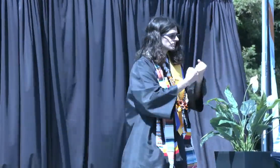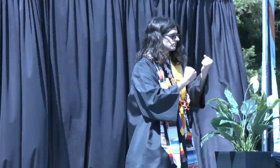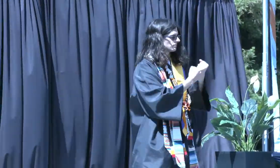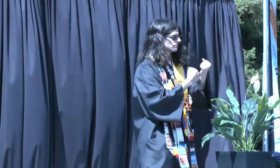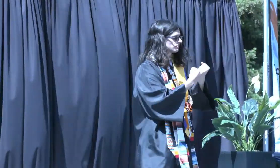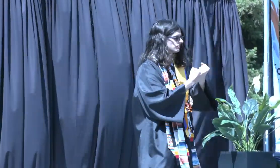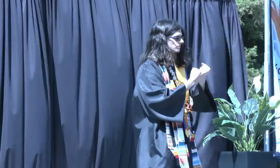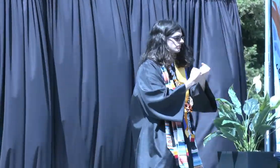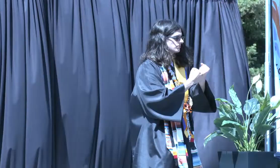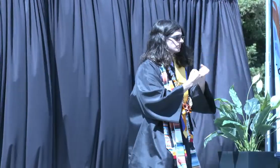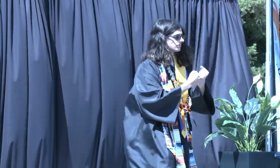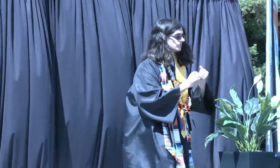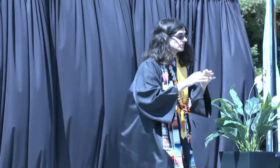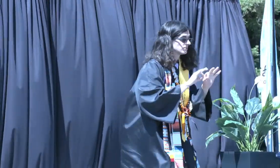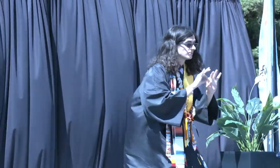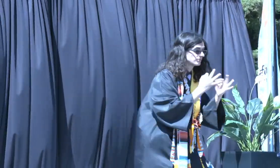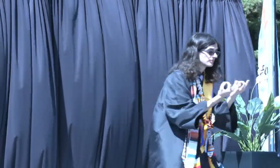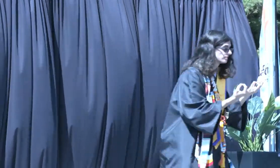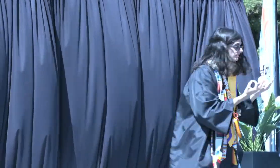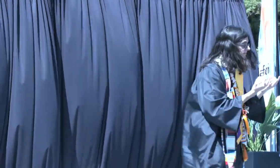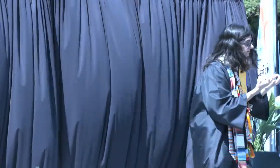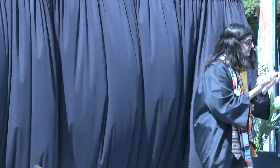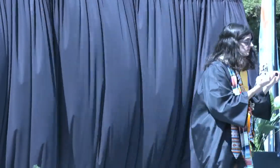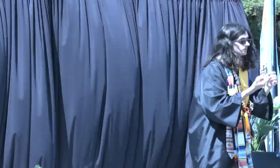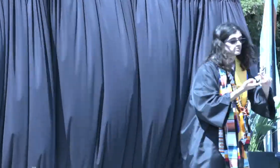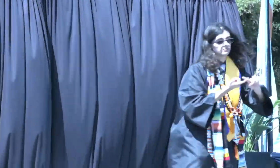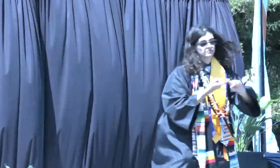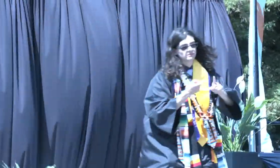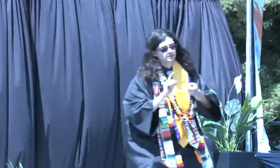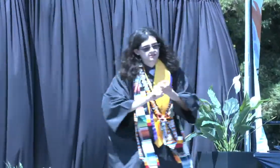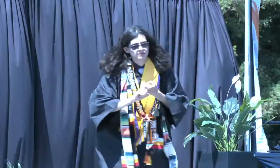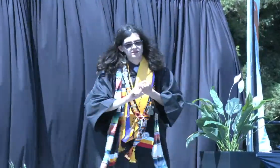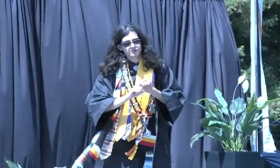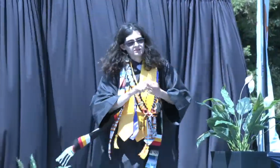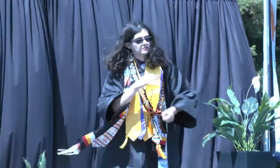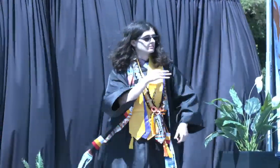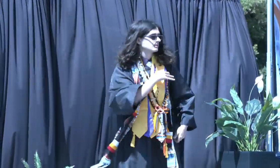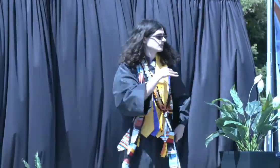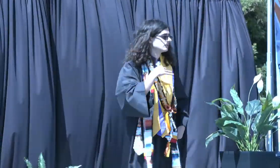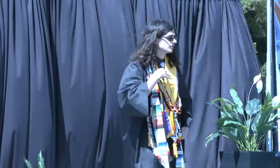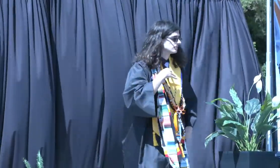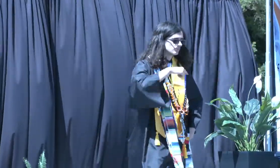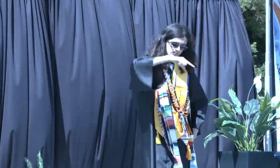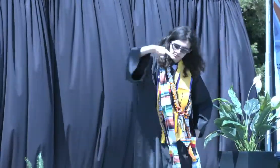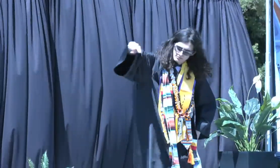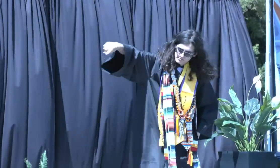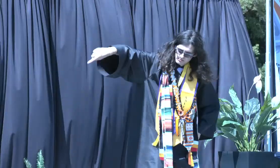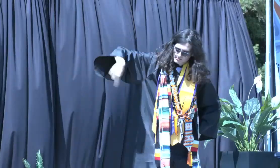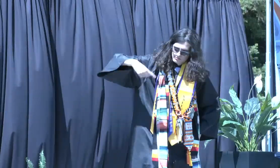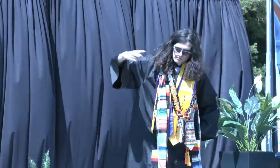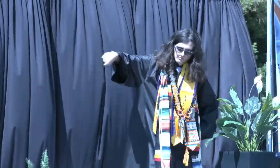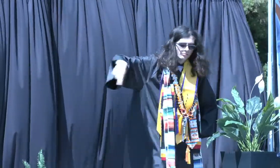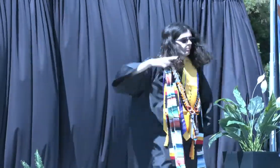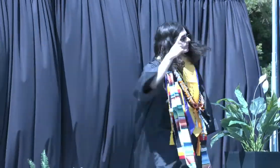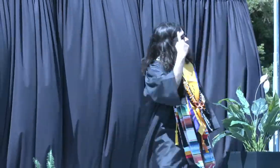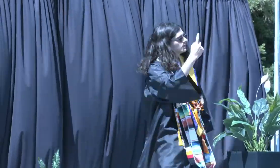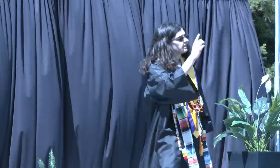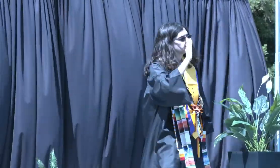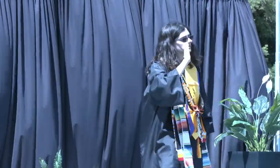You have support from your family, your friends, and staff members, all from here at